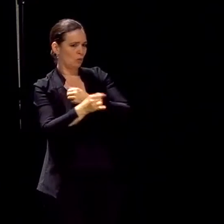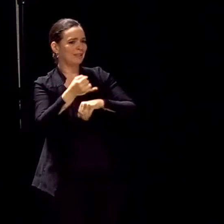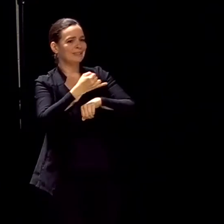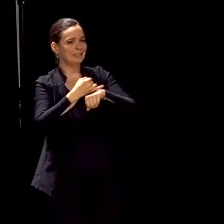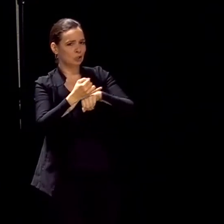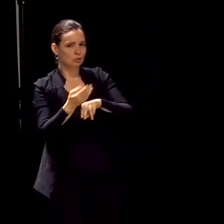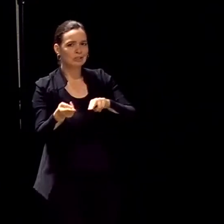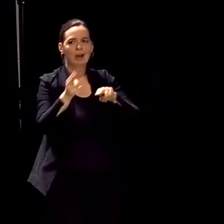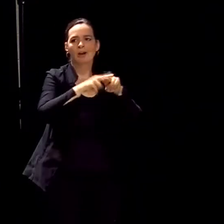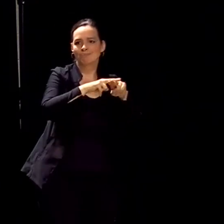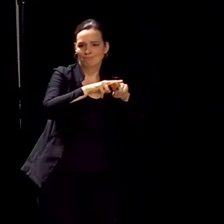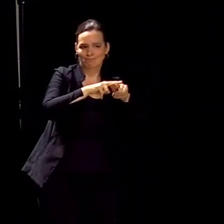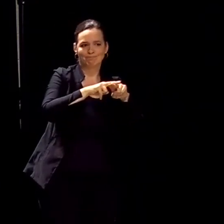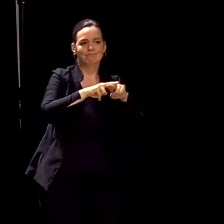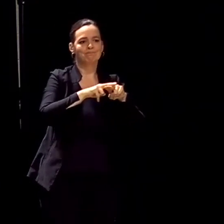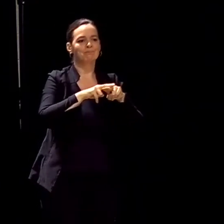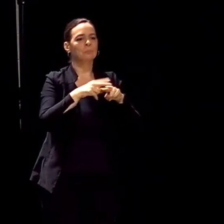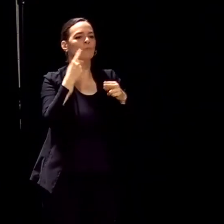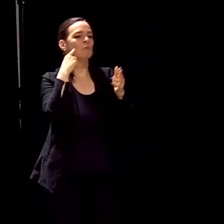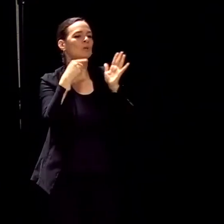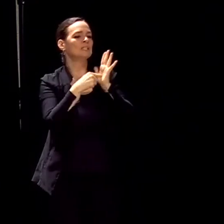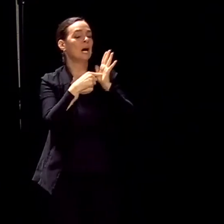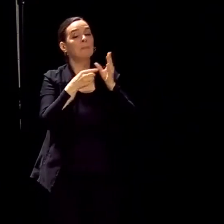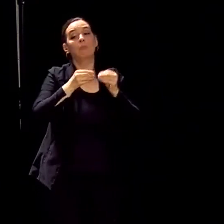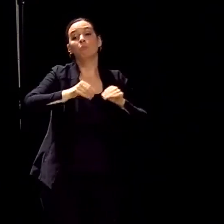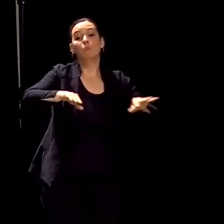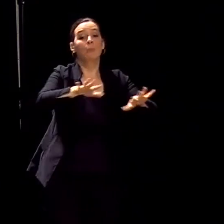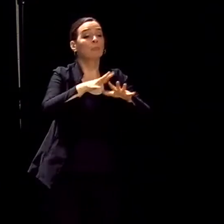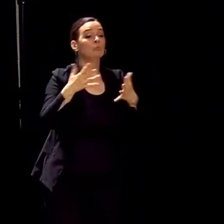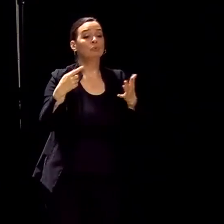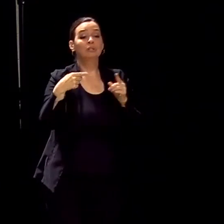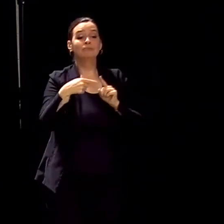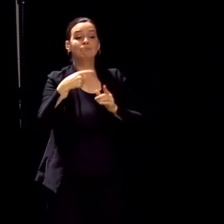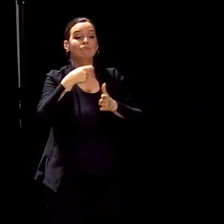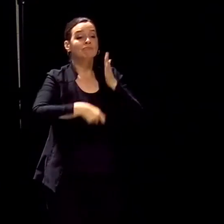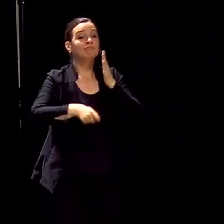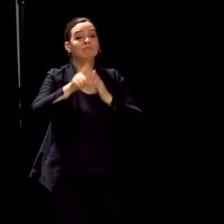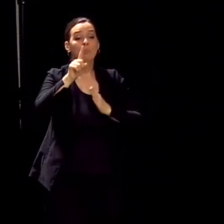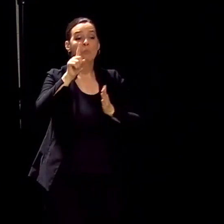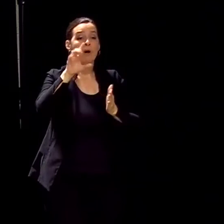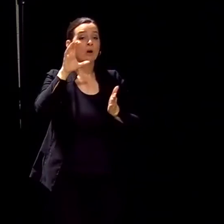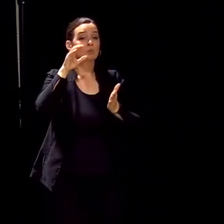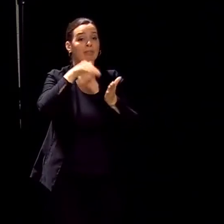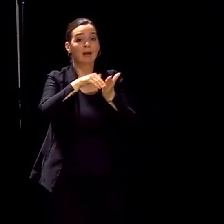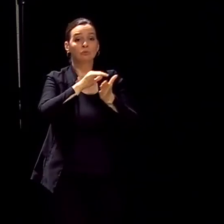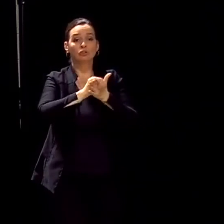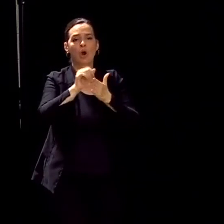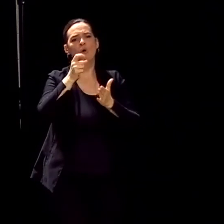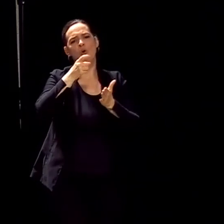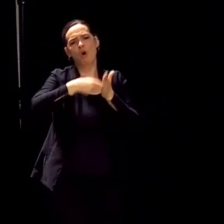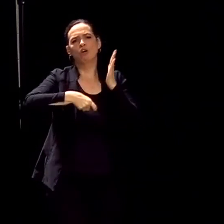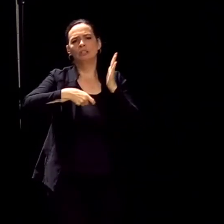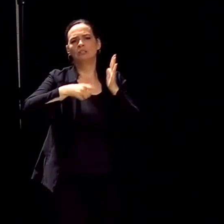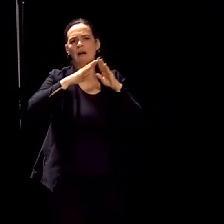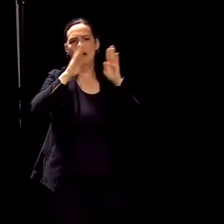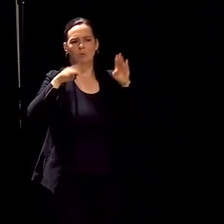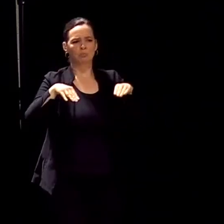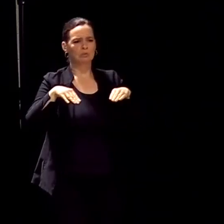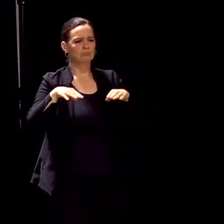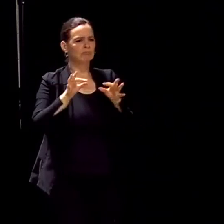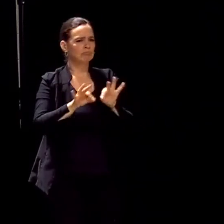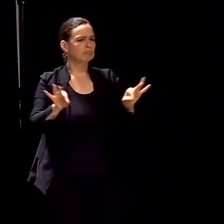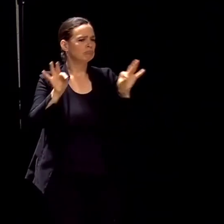and it gets auctioned for $10,000, you took a loss. But there could be properties that get auctioned higher than what's owed to you as well.